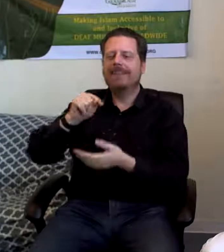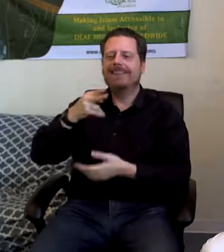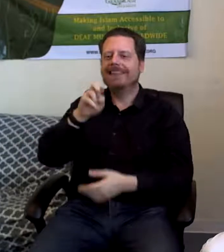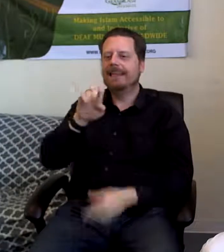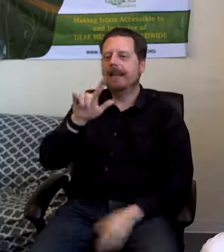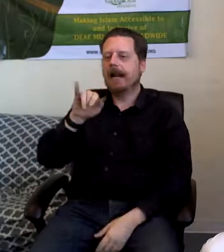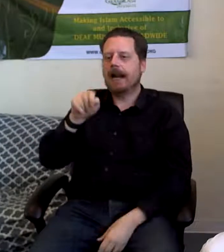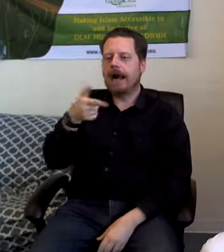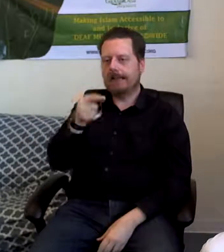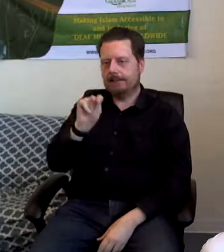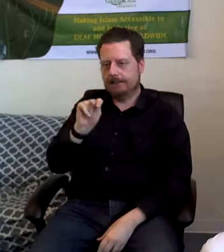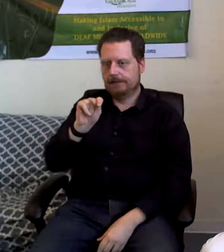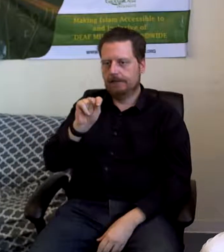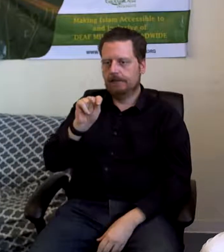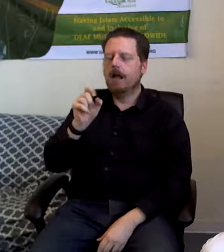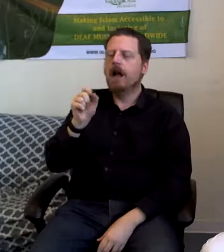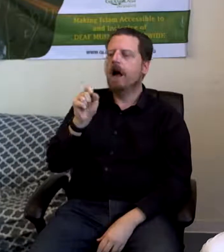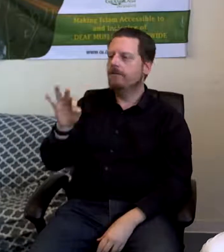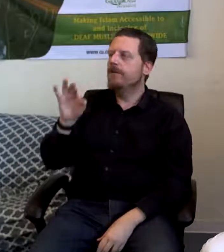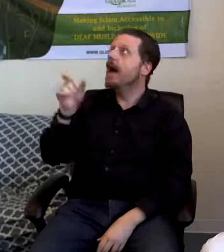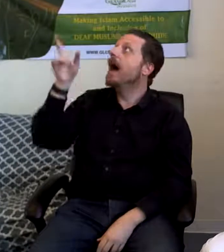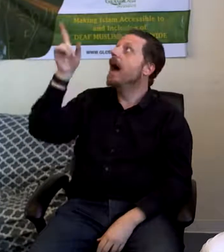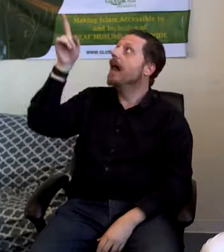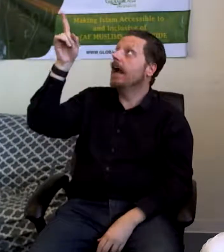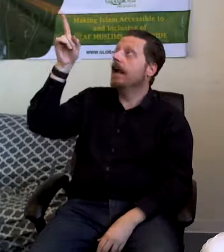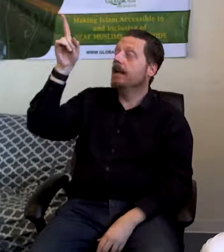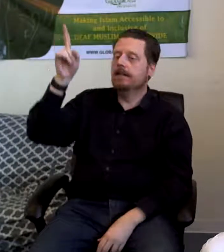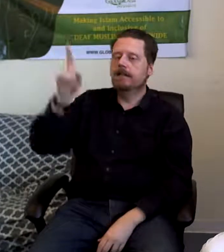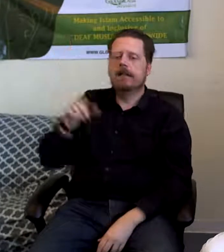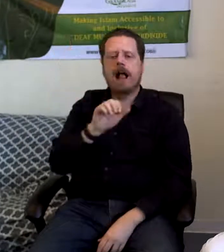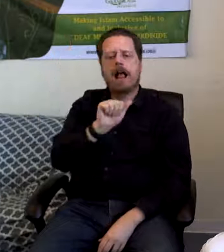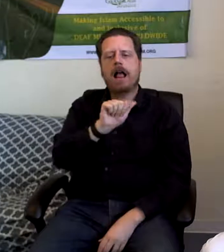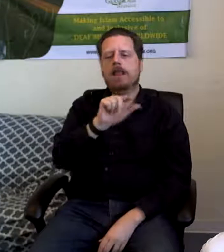Allah. The word An-Noor means the light.